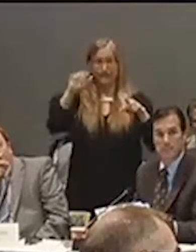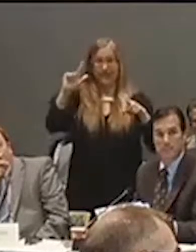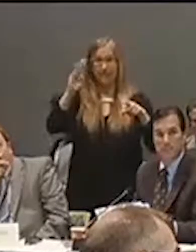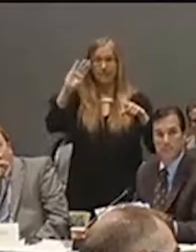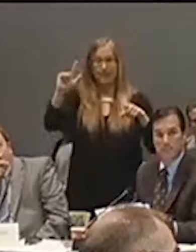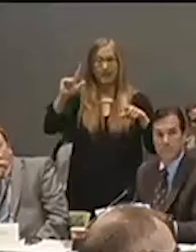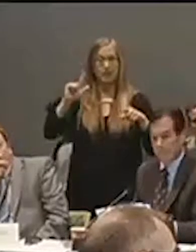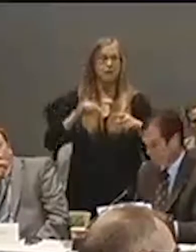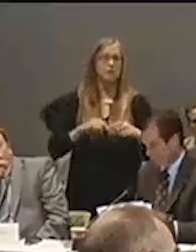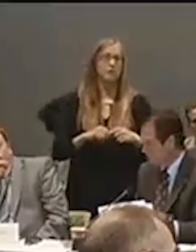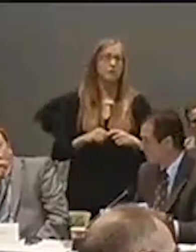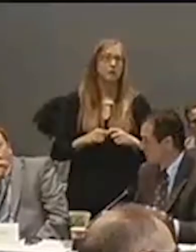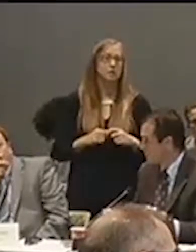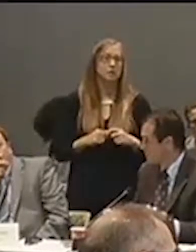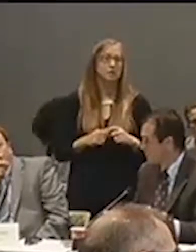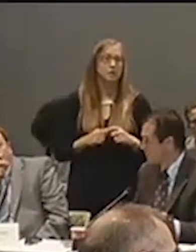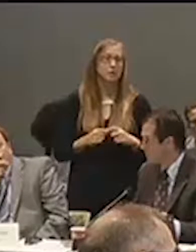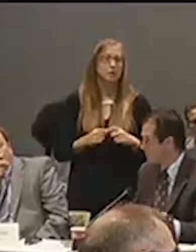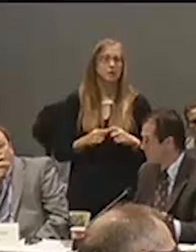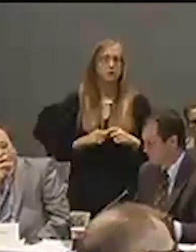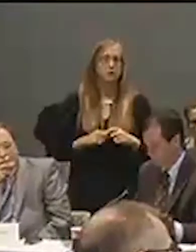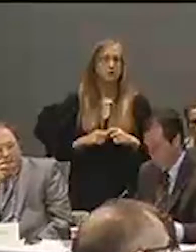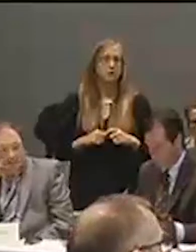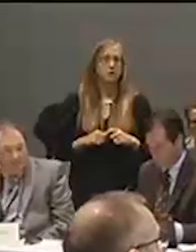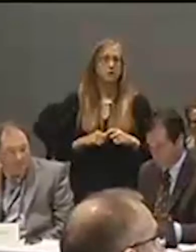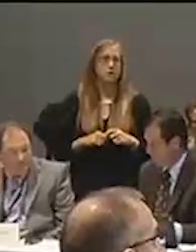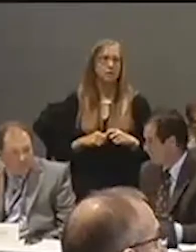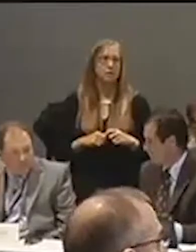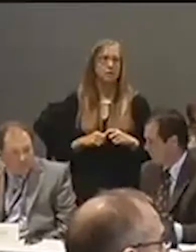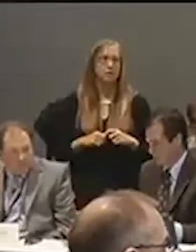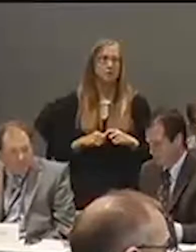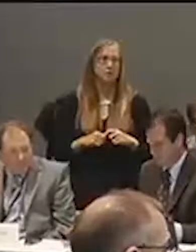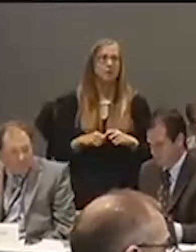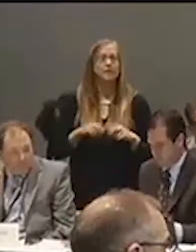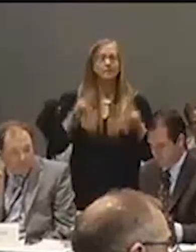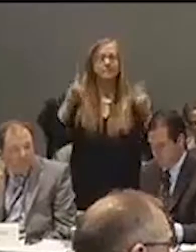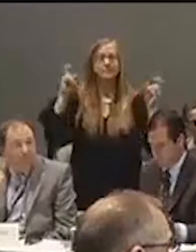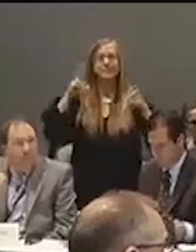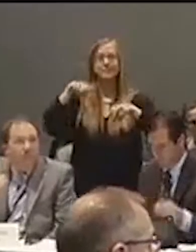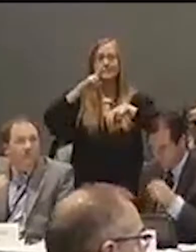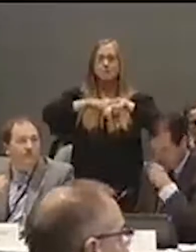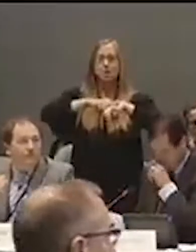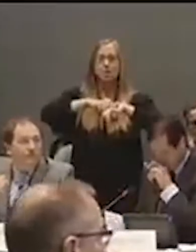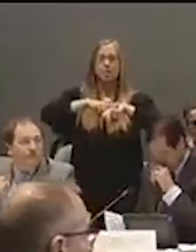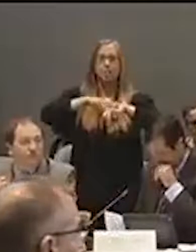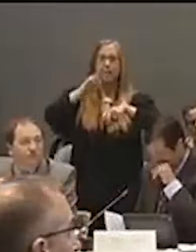the allocation of the costs under Raftellis. That's what they're calling a typical bill for